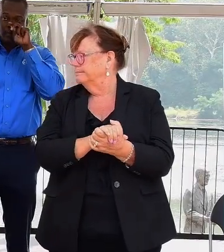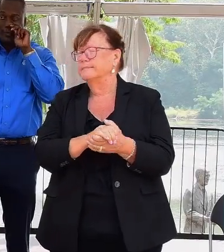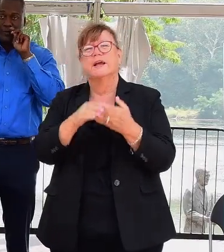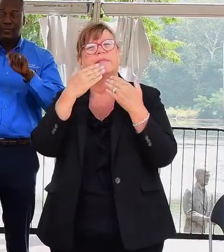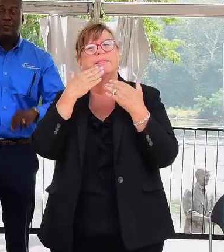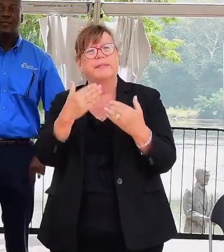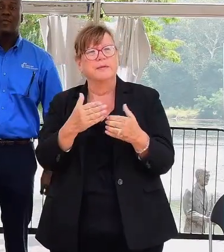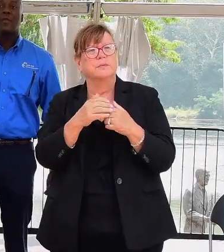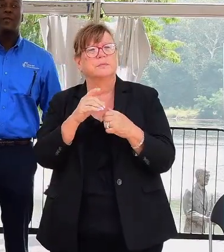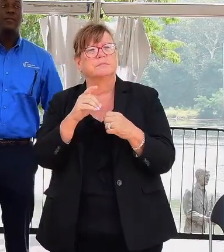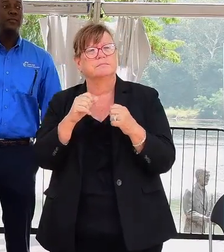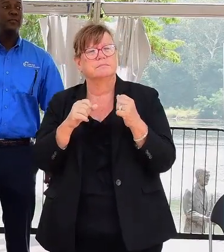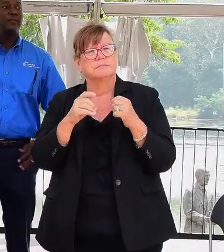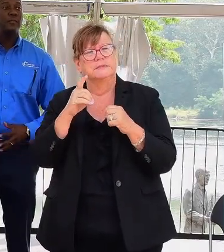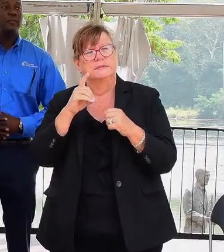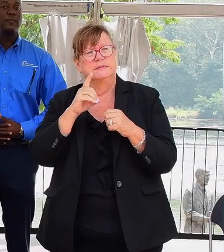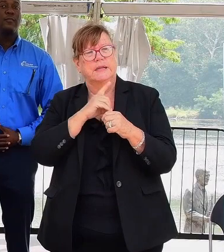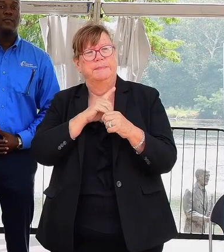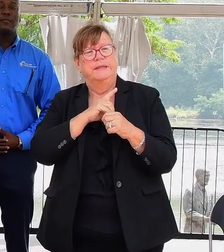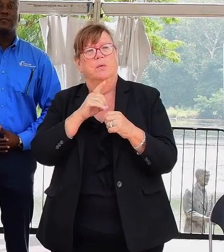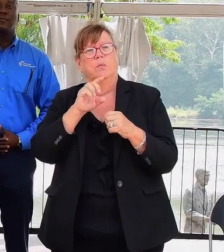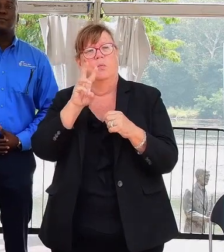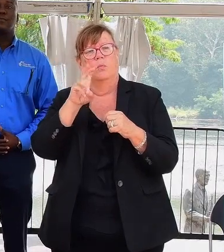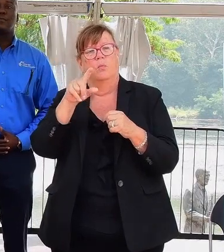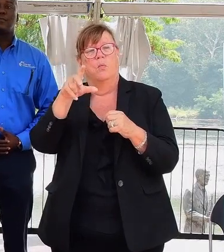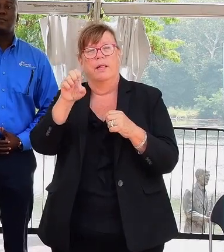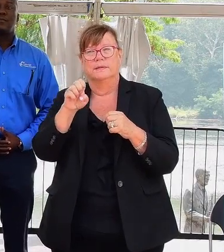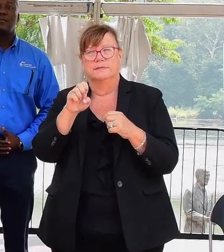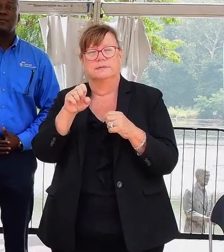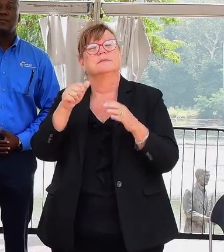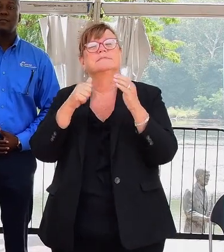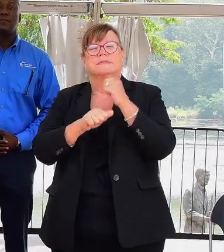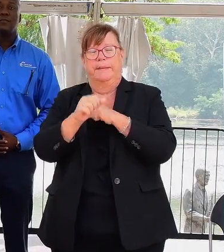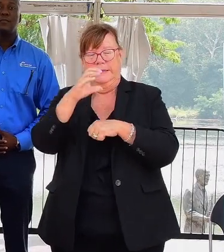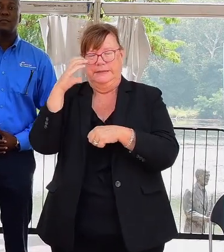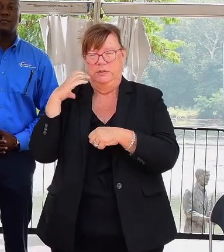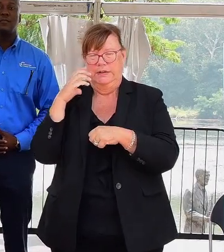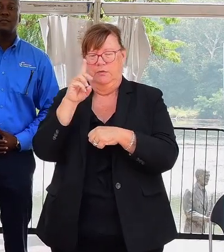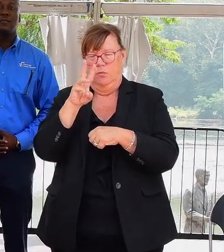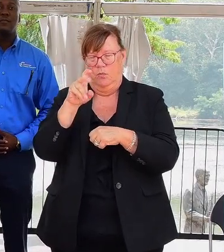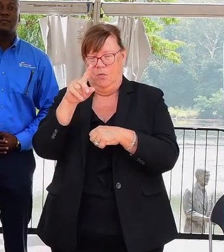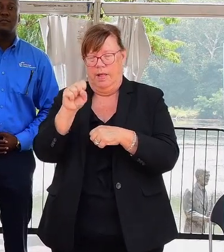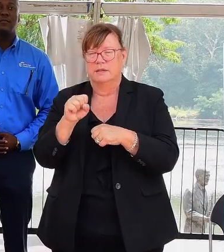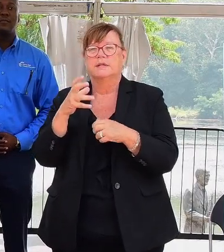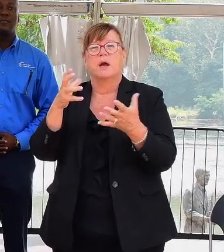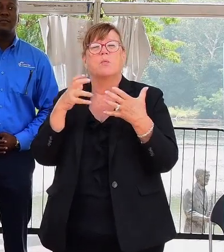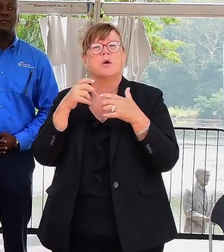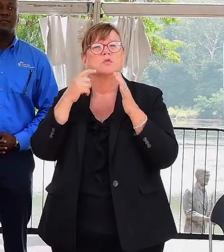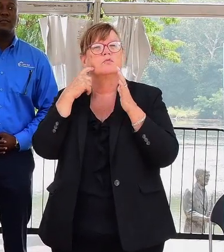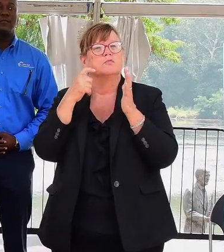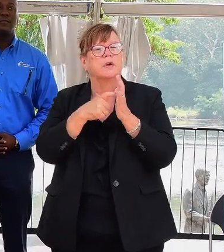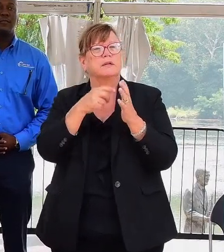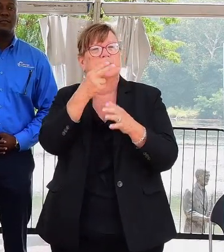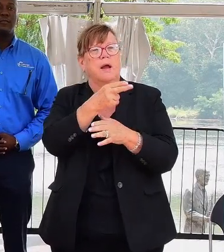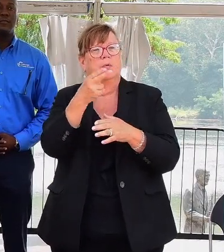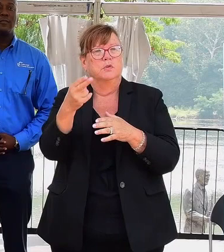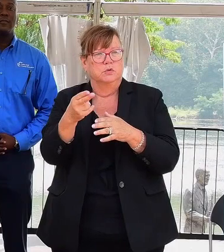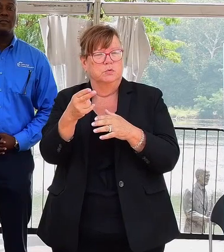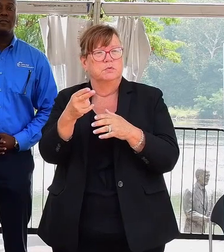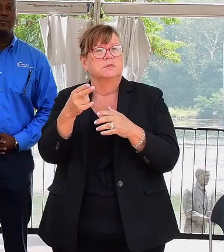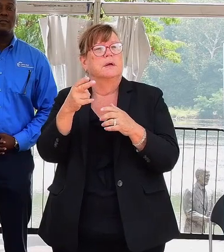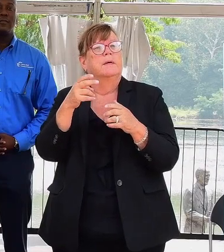Thank you, Deputy Wallace. Deputy Chief Wallace, apology. I want to recognize Howard Hughes Corporation Regional Marketing Director, Casey